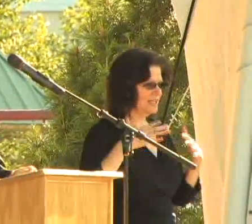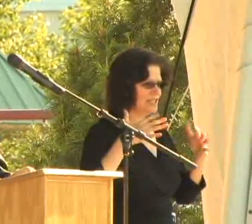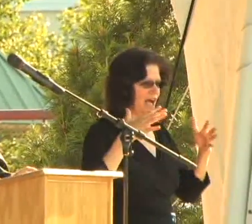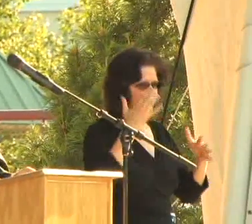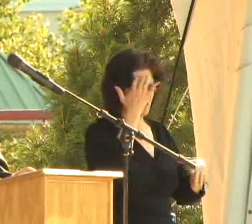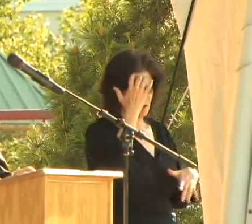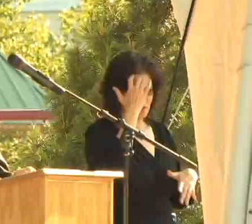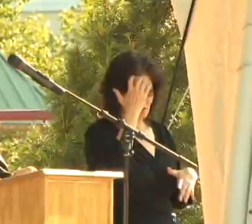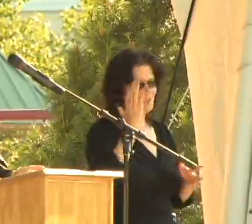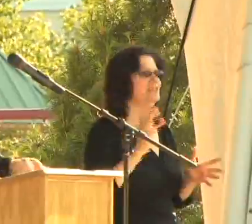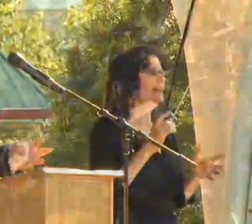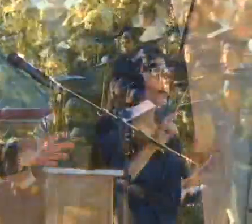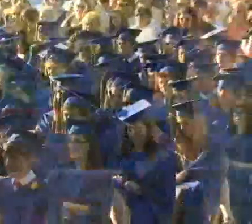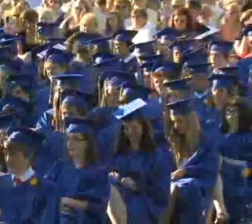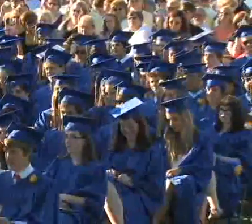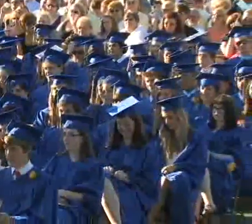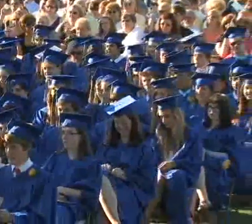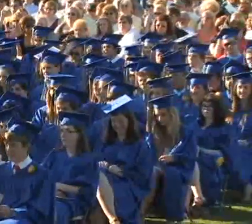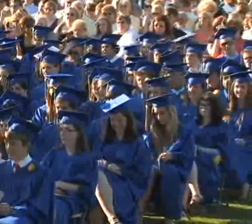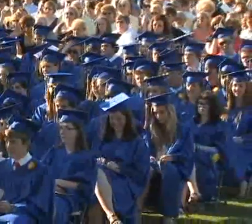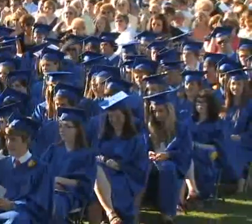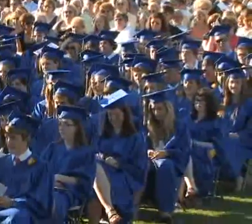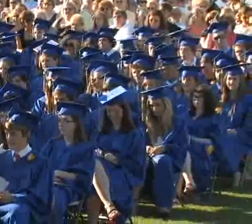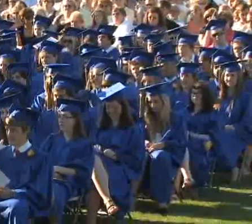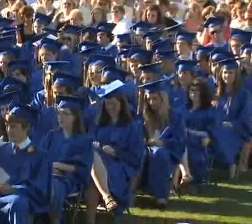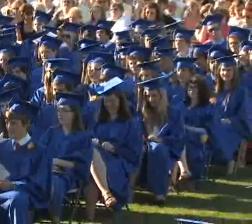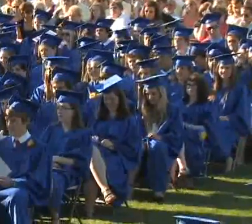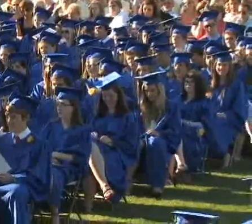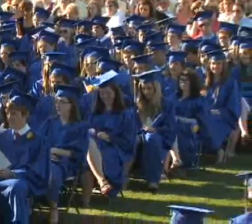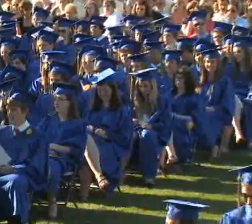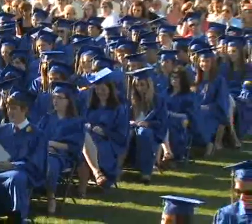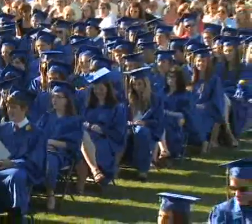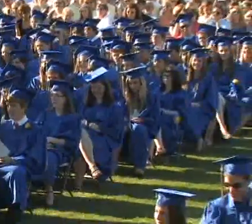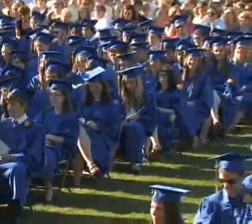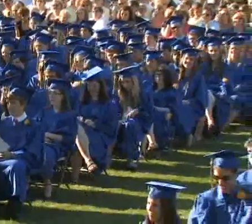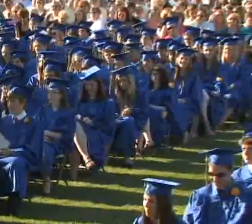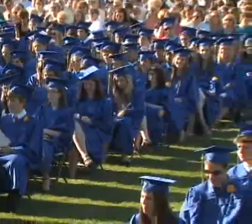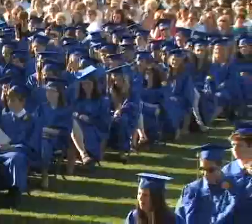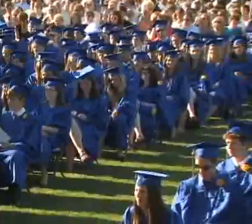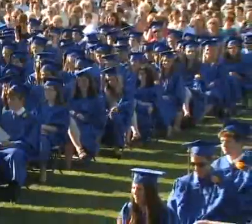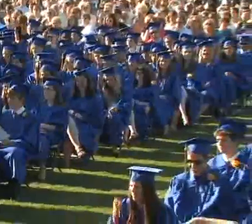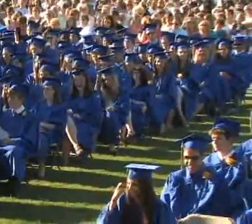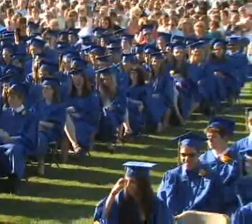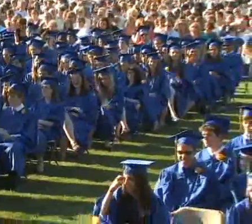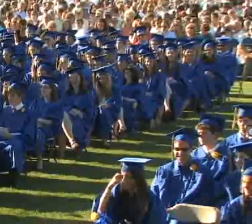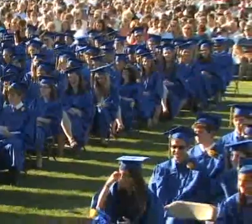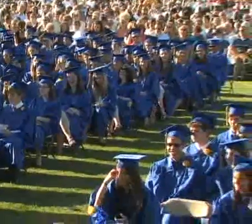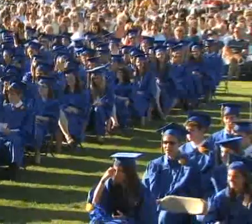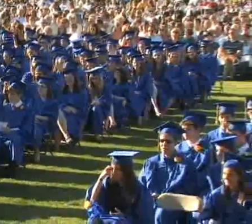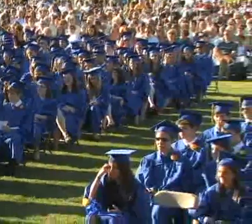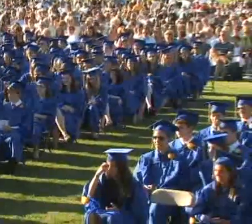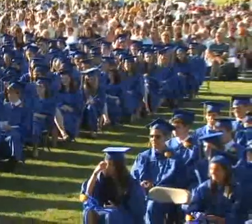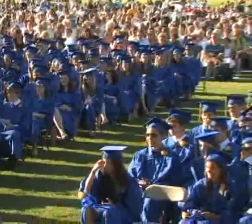set in, and I started thinking to myself, would I need sources? Is there a rubric to the